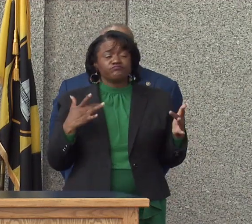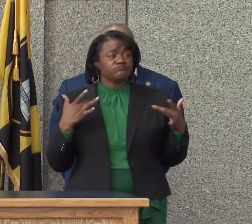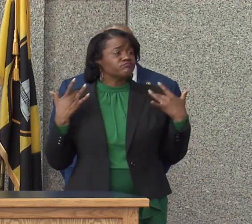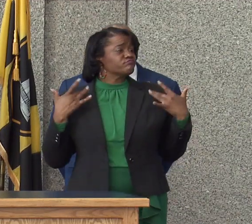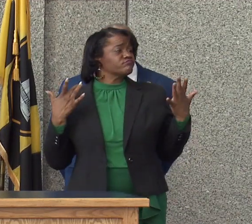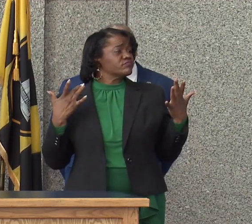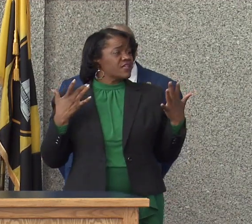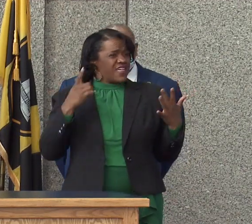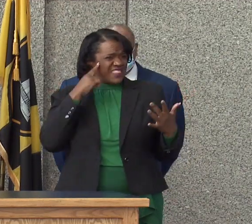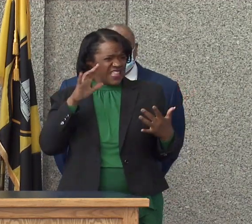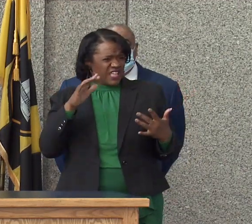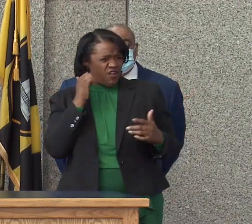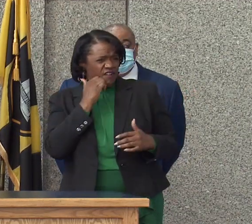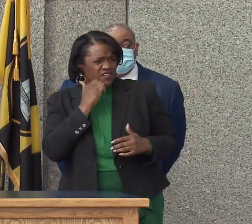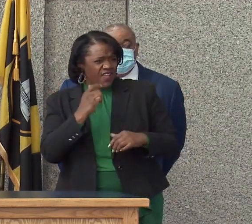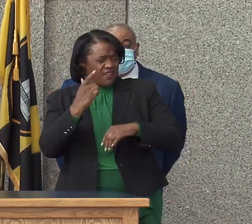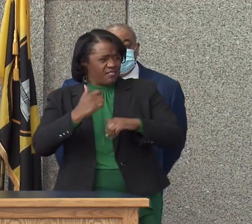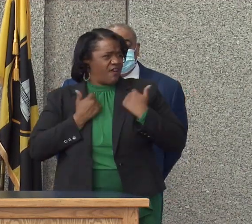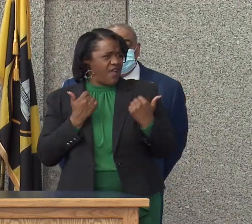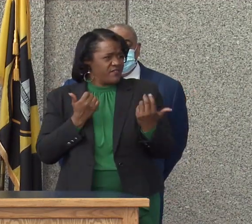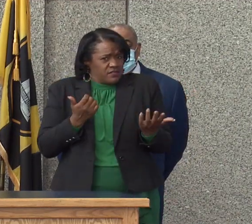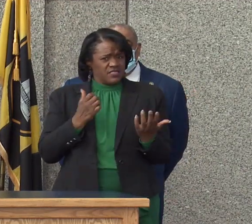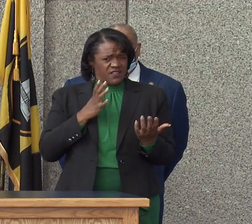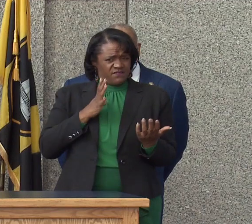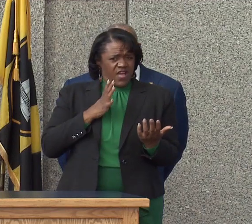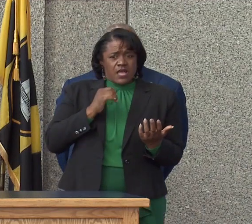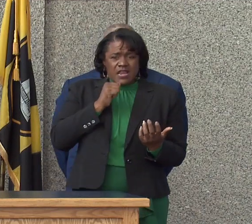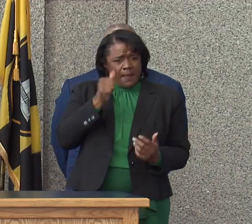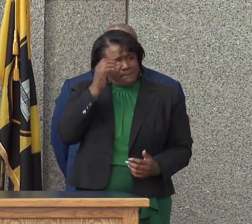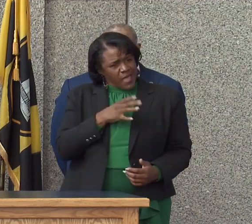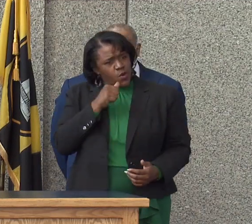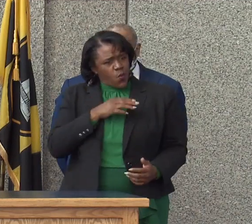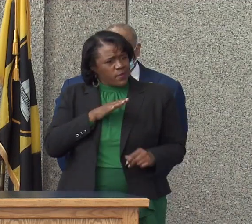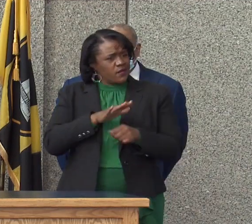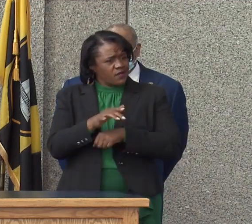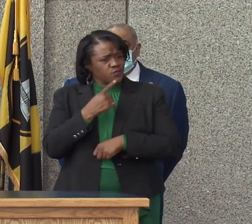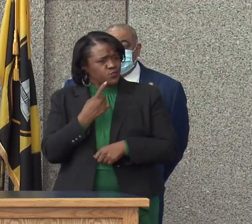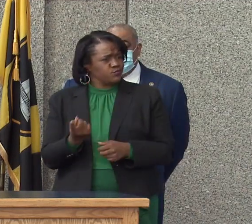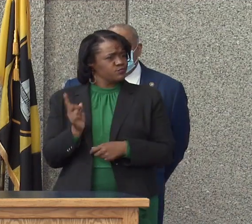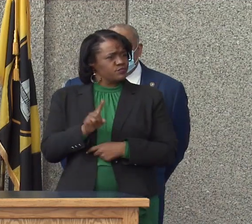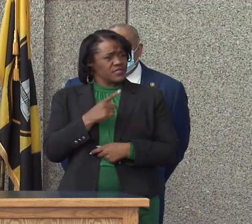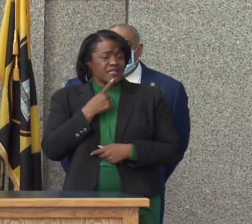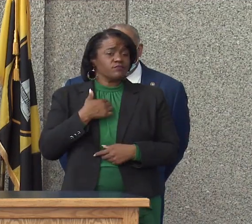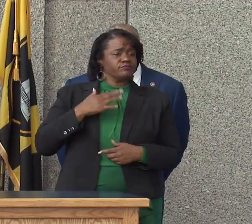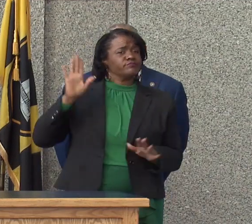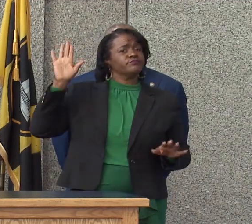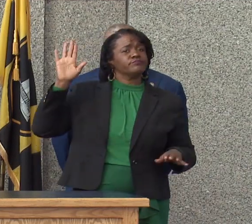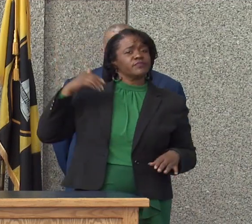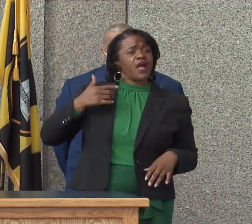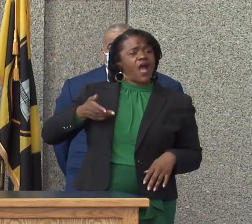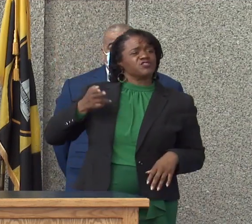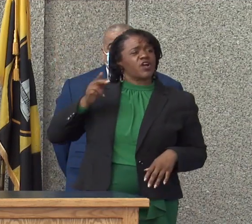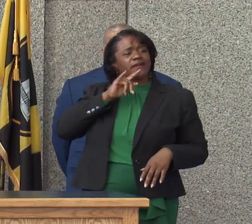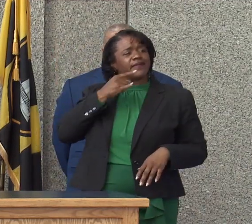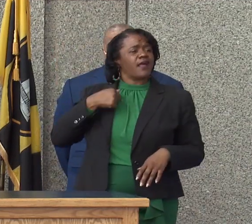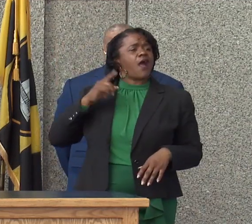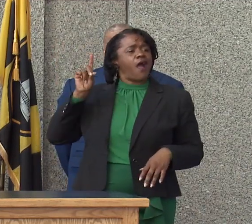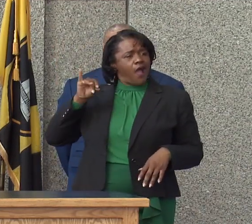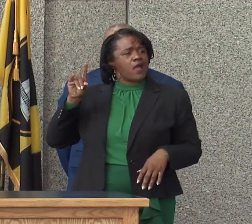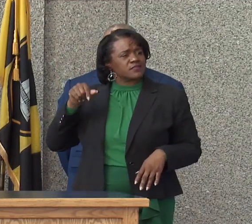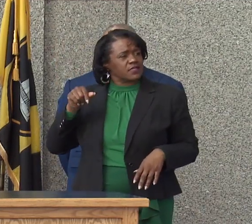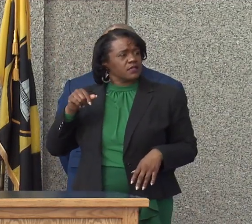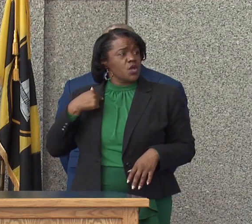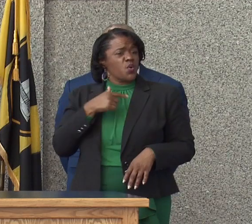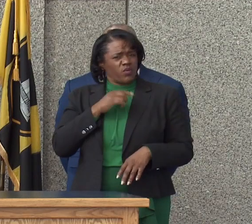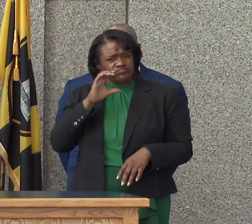their everyday lives knowing that they're not man or woman enough to step up and say, okay, I shot a kid, I did it. We're going to make sure that we're